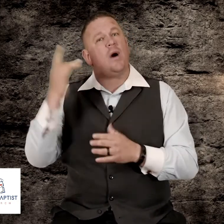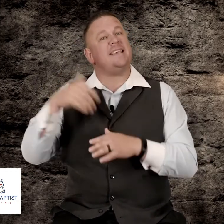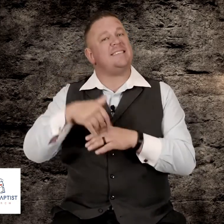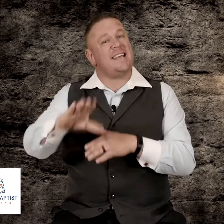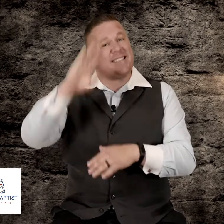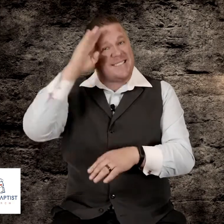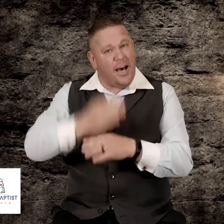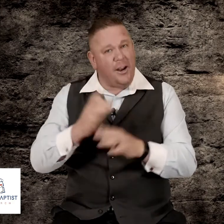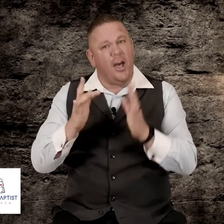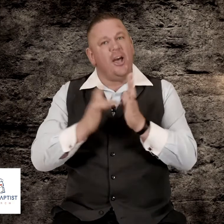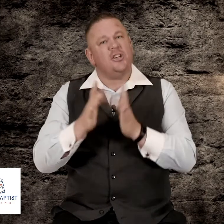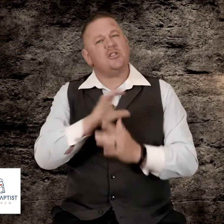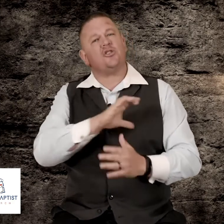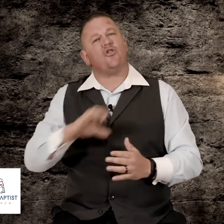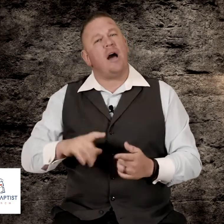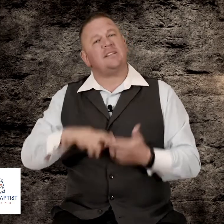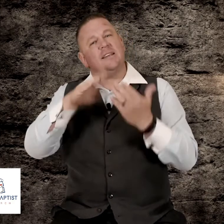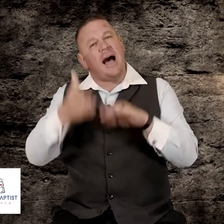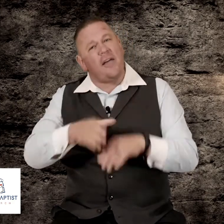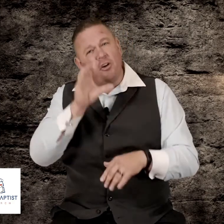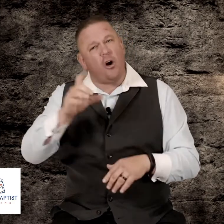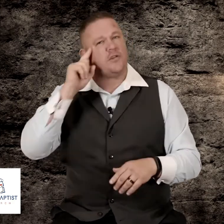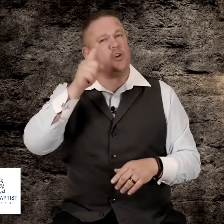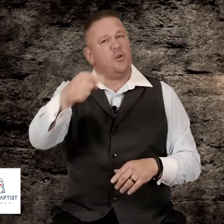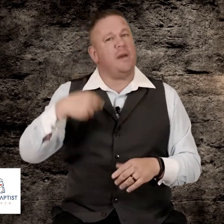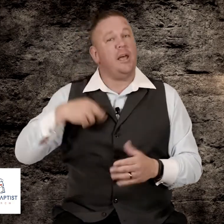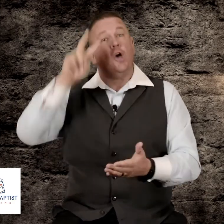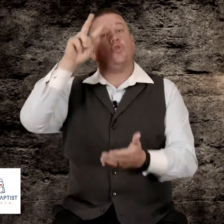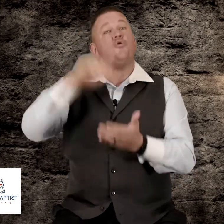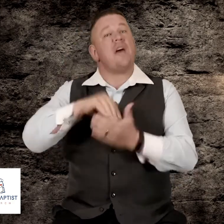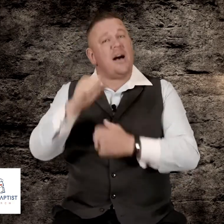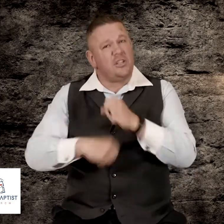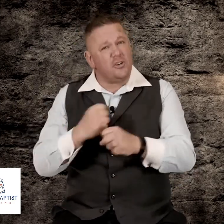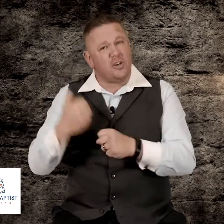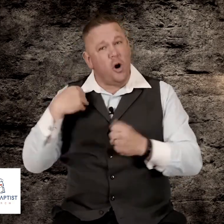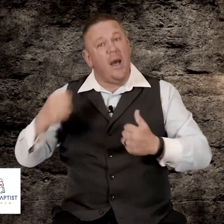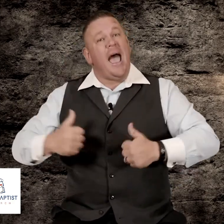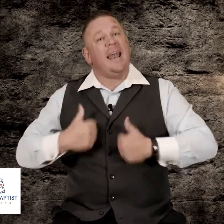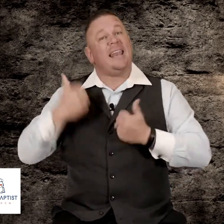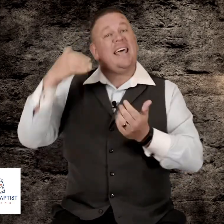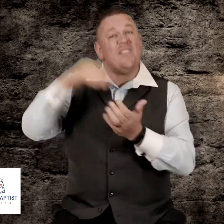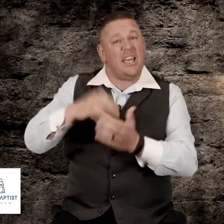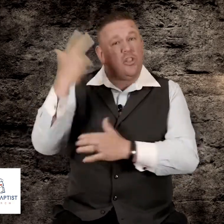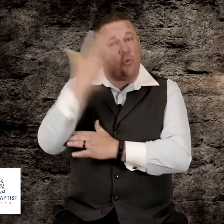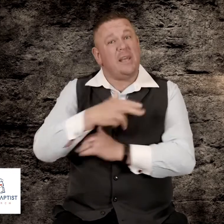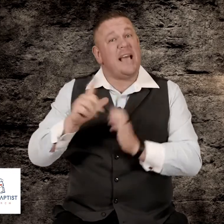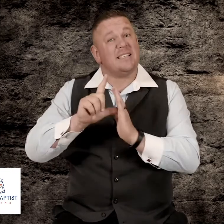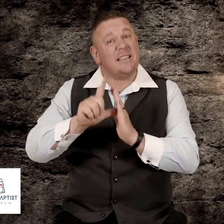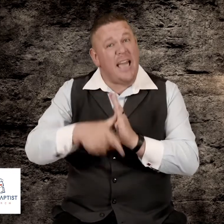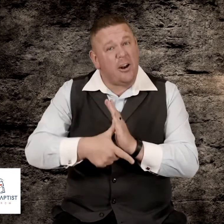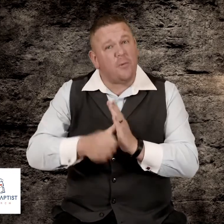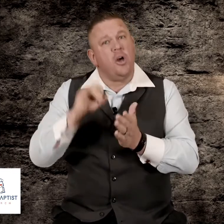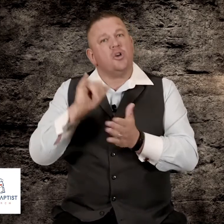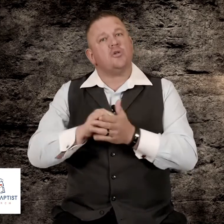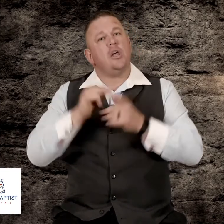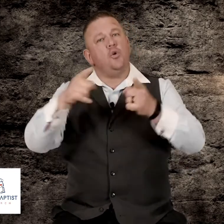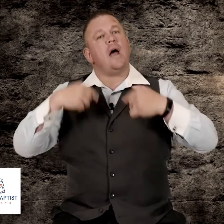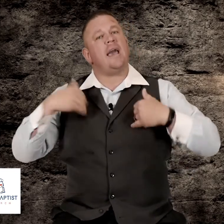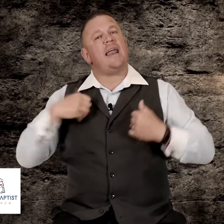why he sent his son, Jesus Christ, to die on the cross for you and me 2,000 years ago and live again three days later so that you and I can have